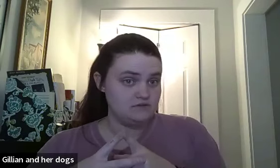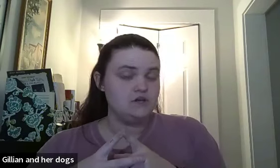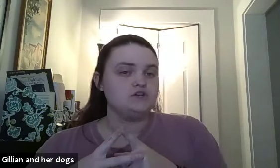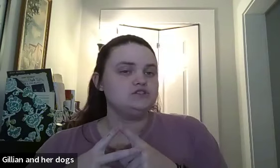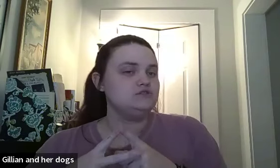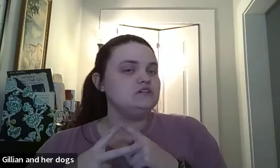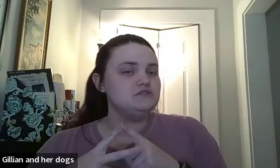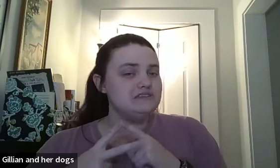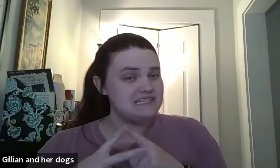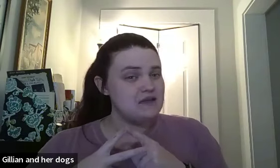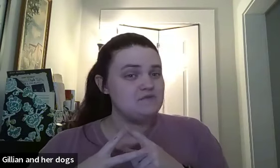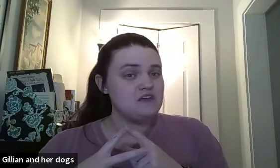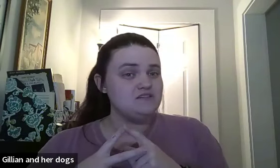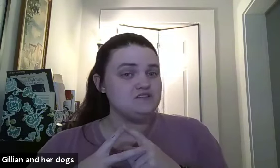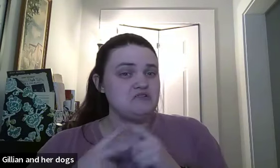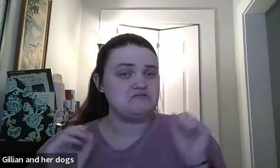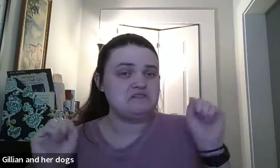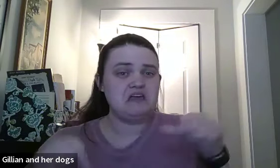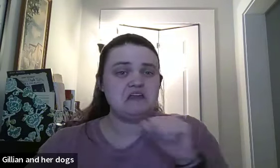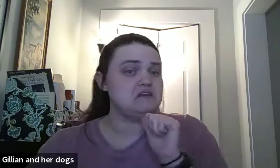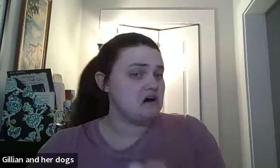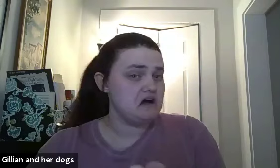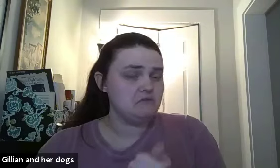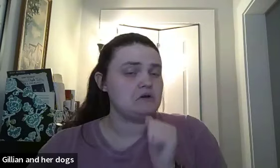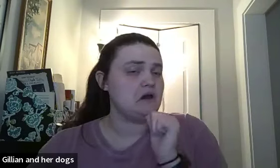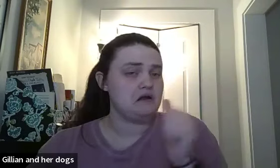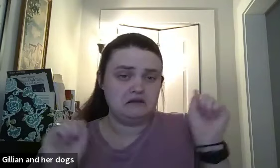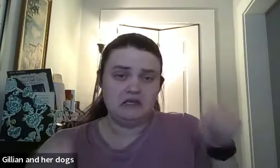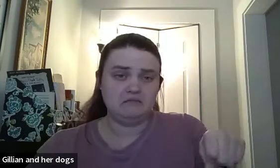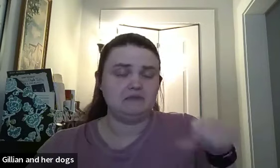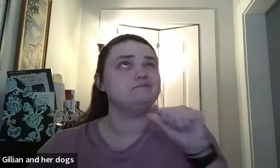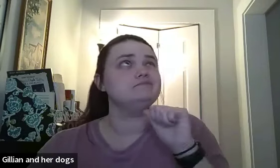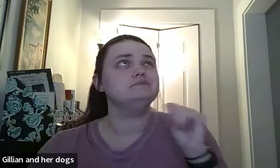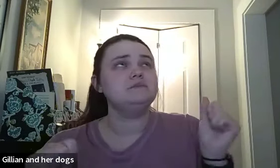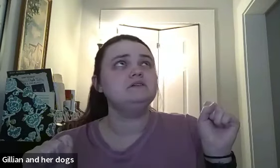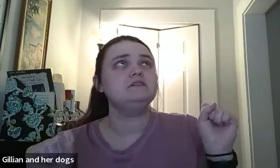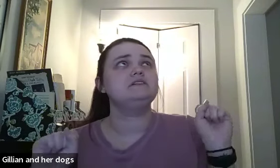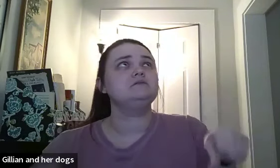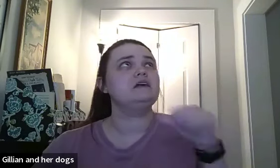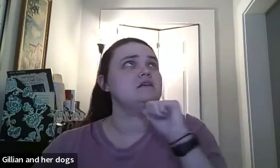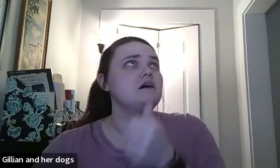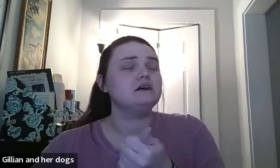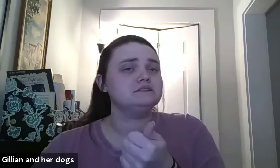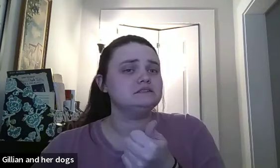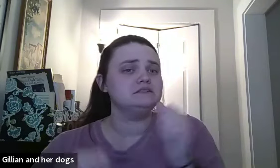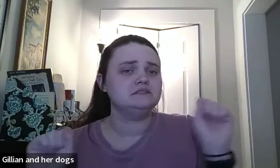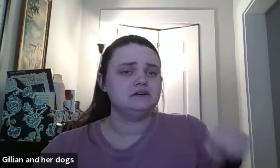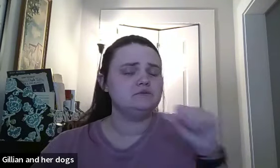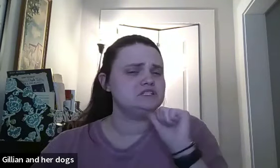those. So you can do the same thing. So cannot or not can't, like typically they do cannot, which